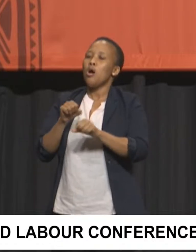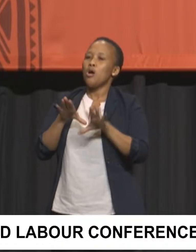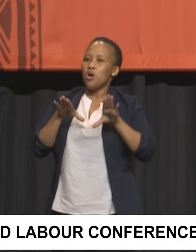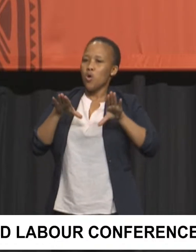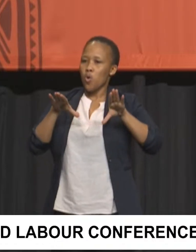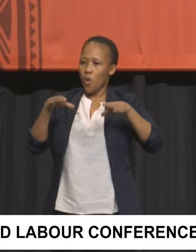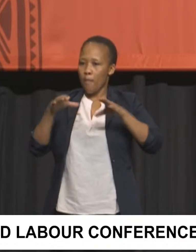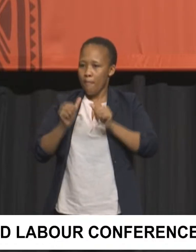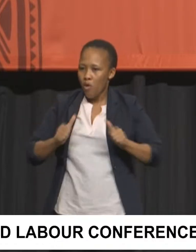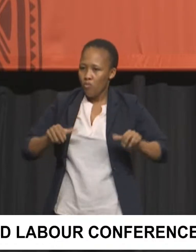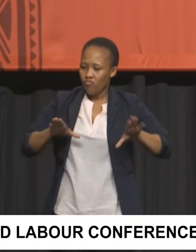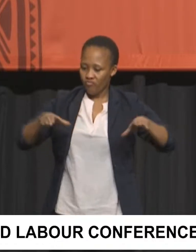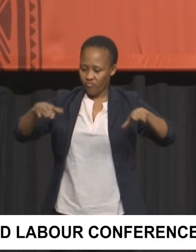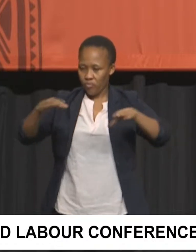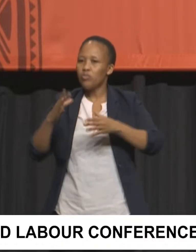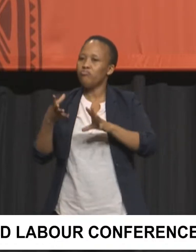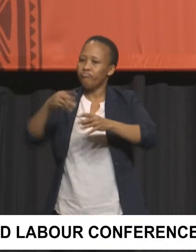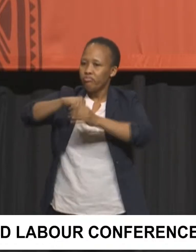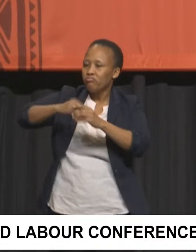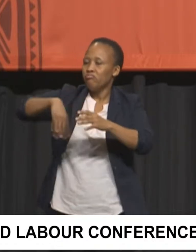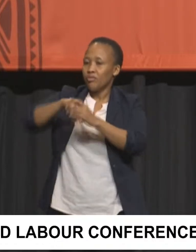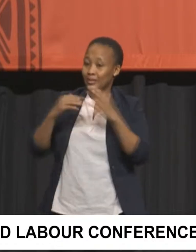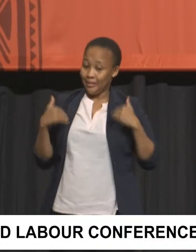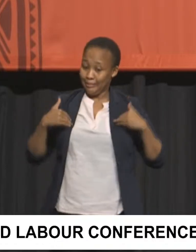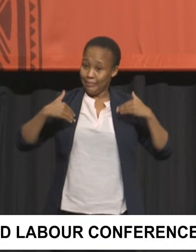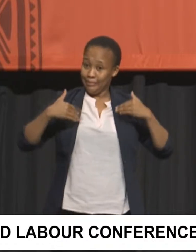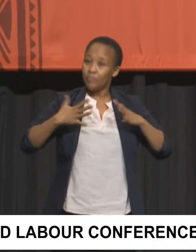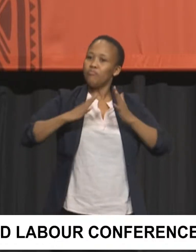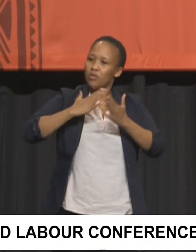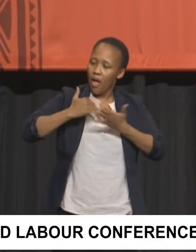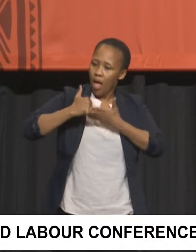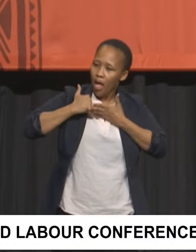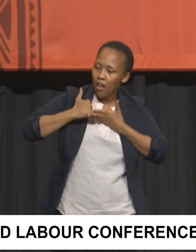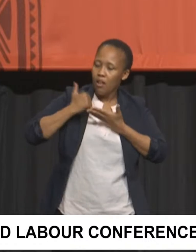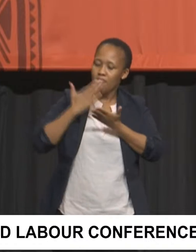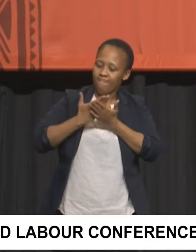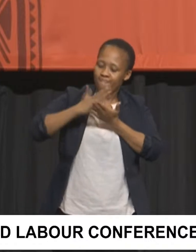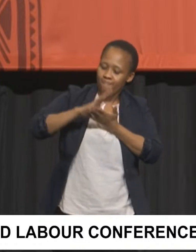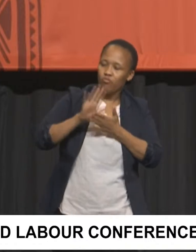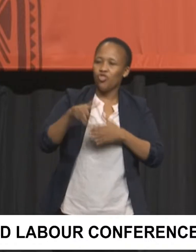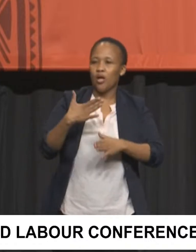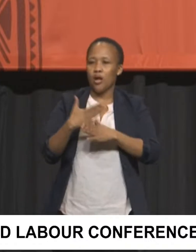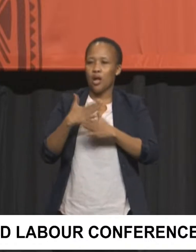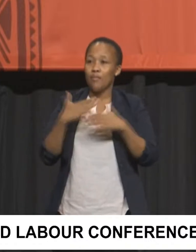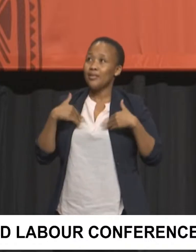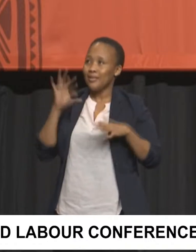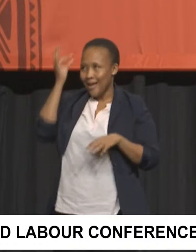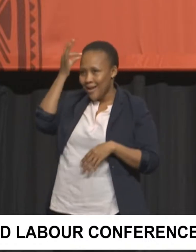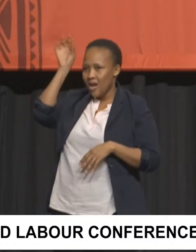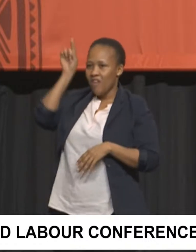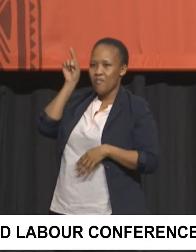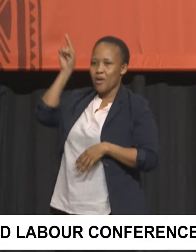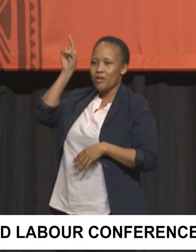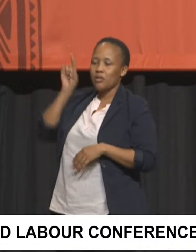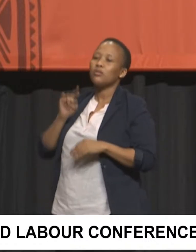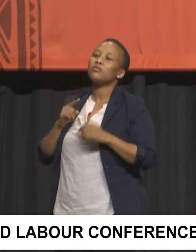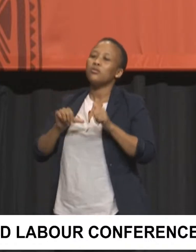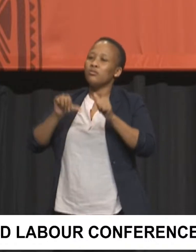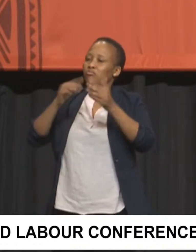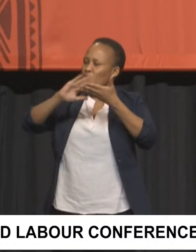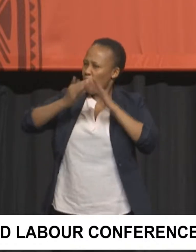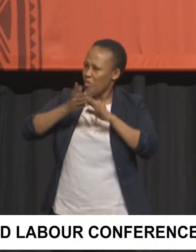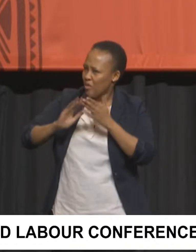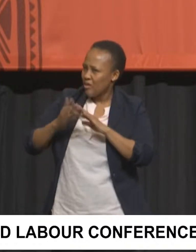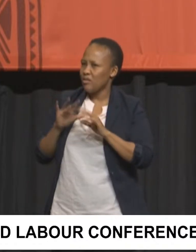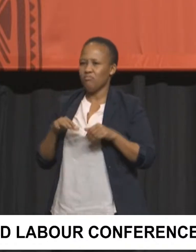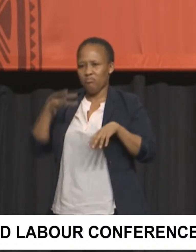in the elimination of child labor, starting with governments, by the way, who set the legal and regulatory frameworks, to civil society, academia, and